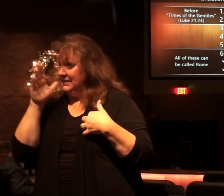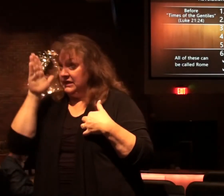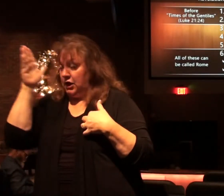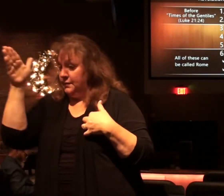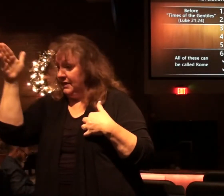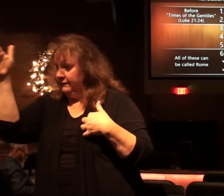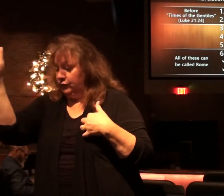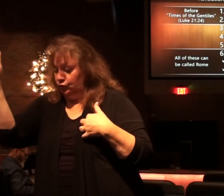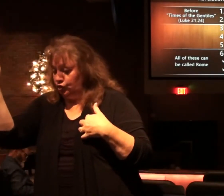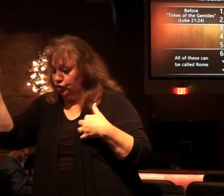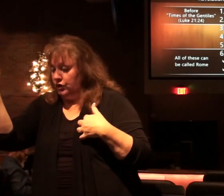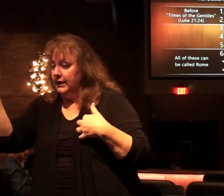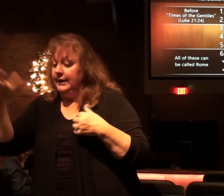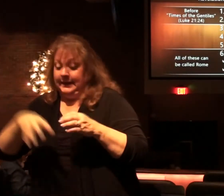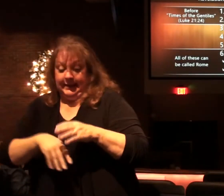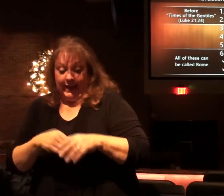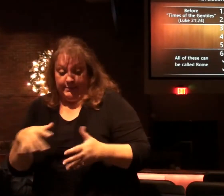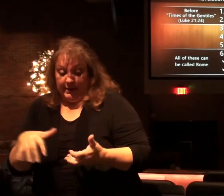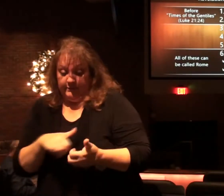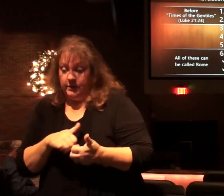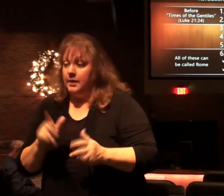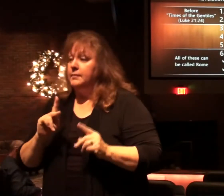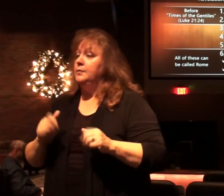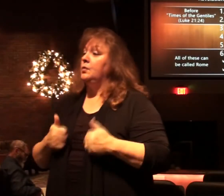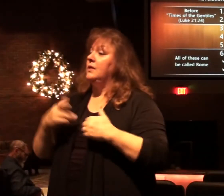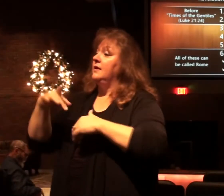into destruction. Those who dwell on the